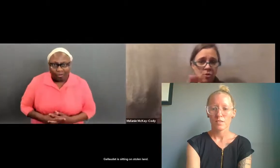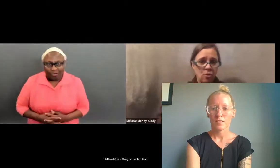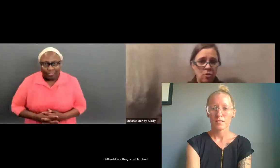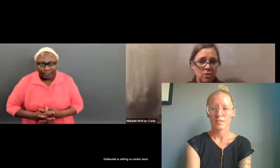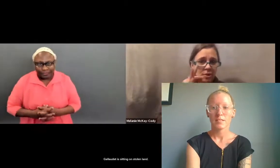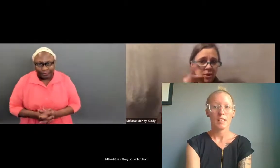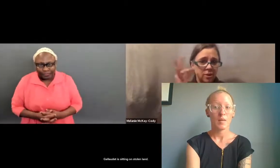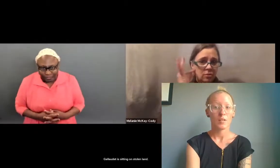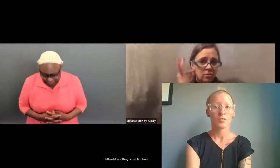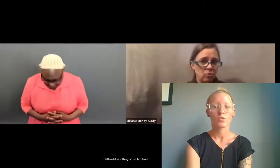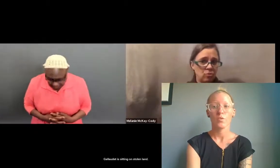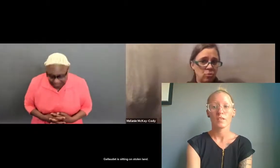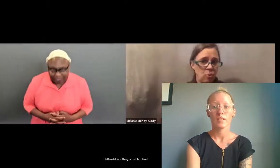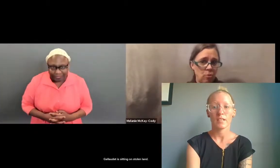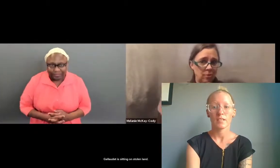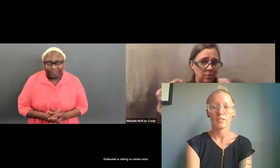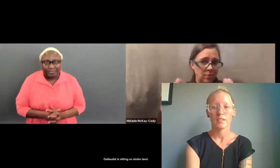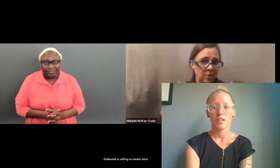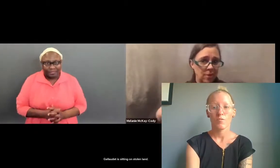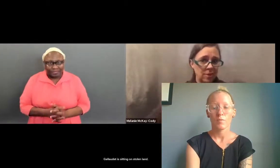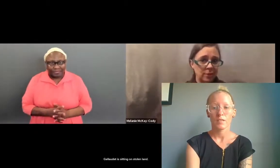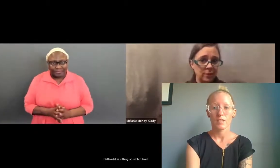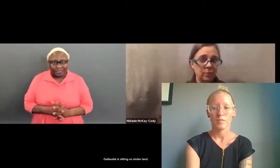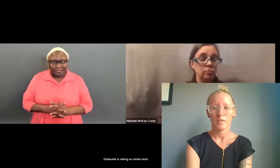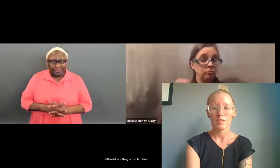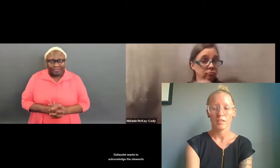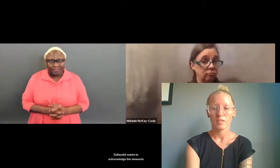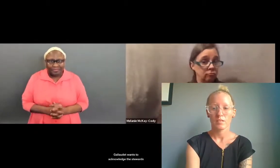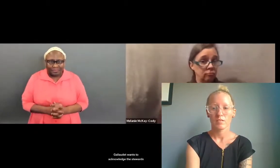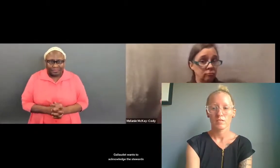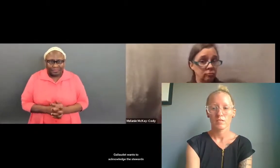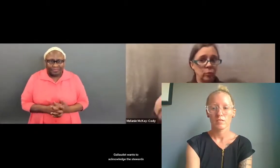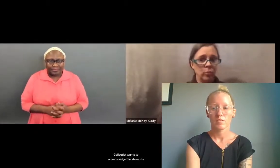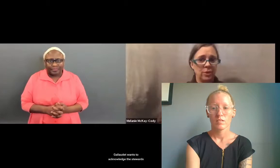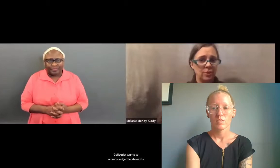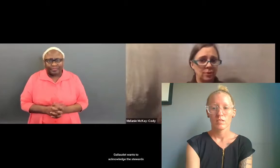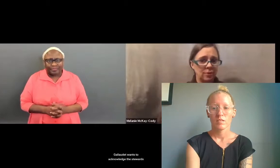Gallaudet was set up on stolen land from the Native Americans.